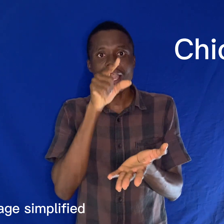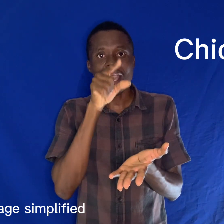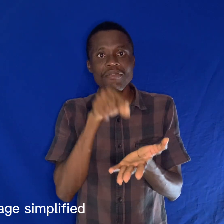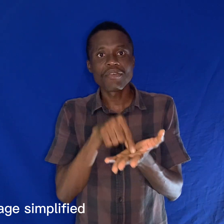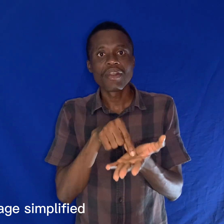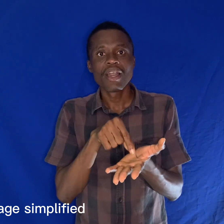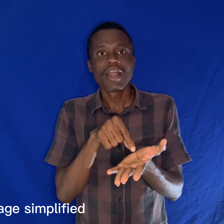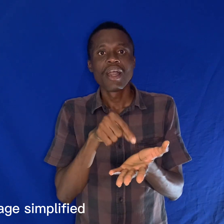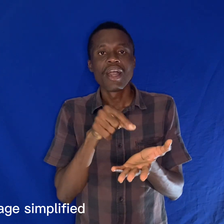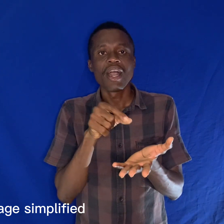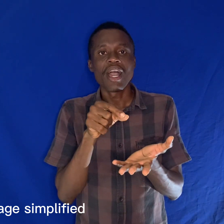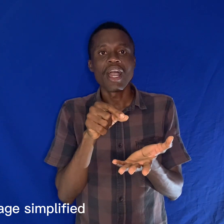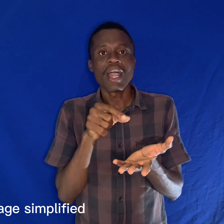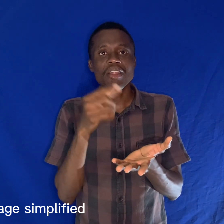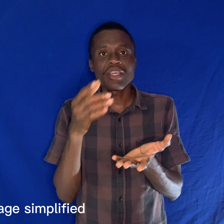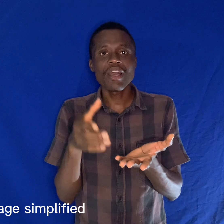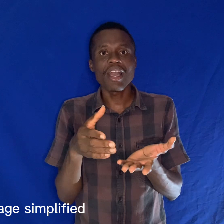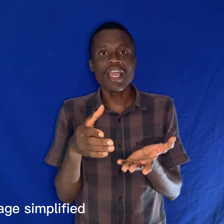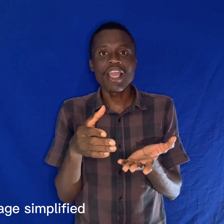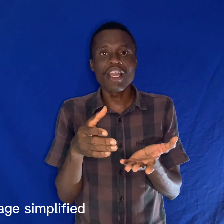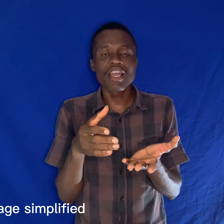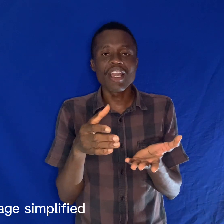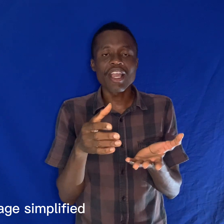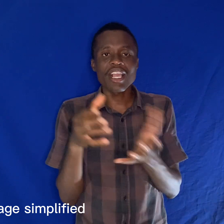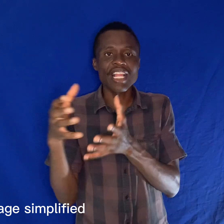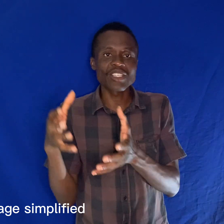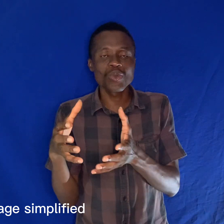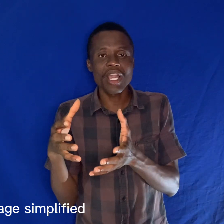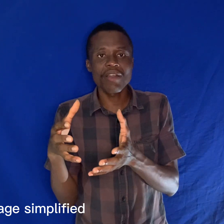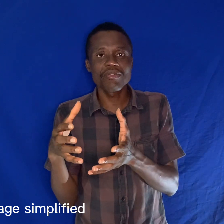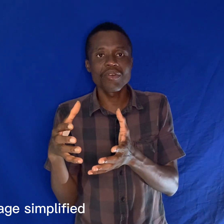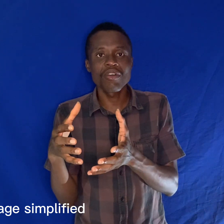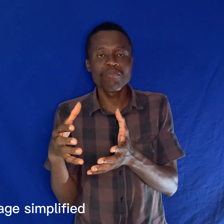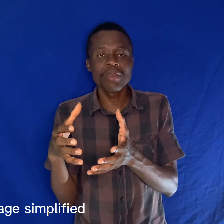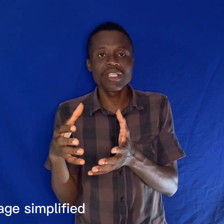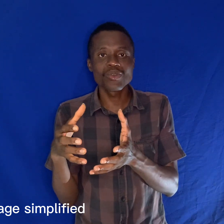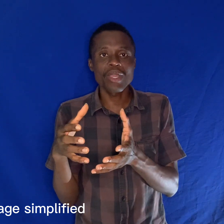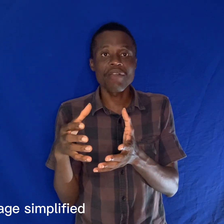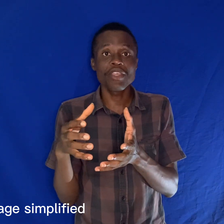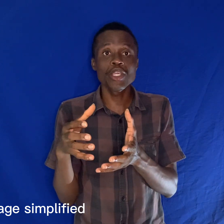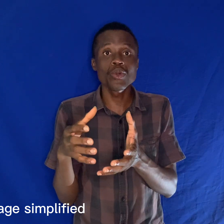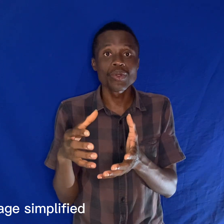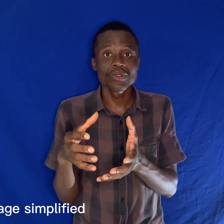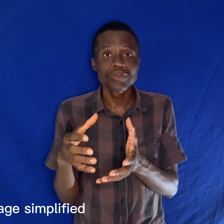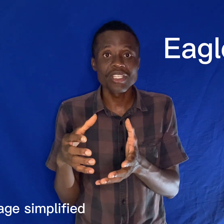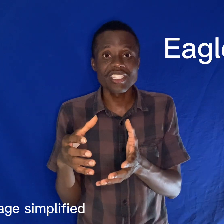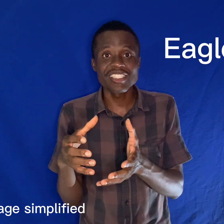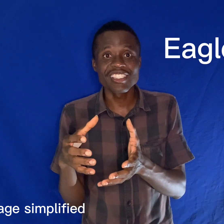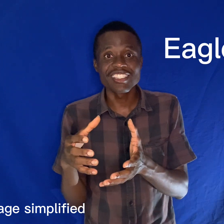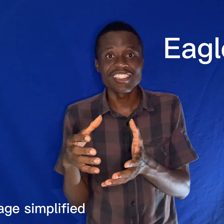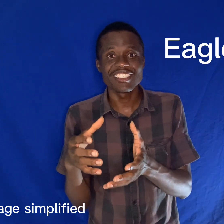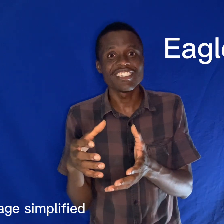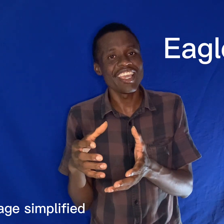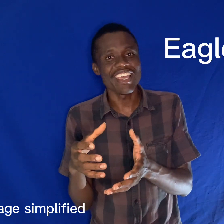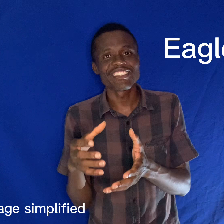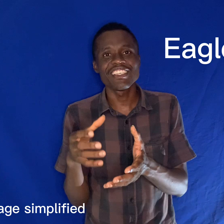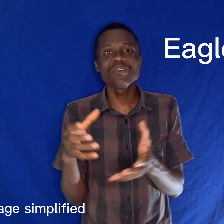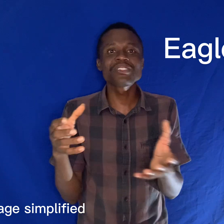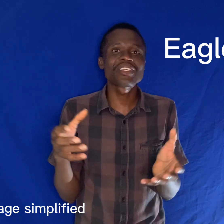have another class we have of birds. We have eagle, isn't it? Yes, eagle is another